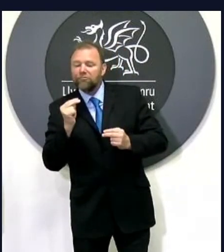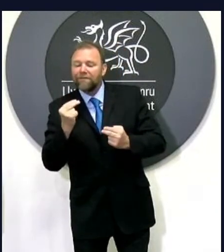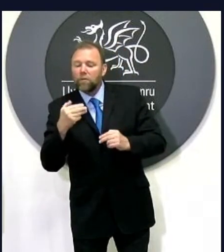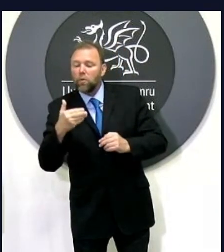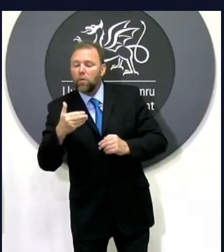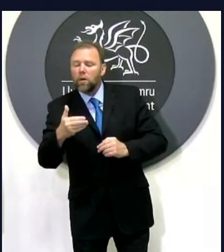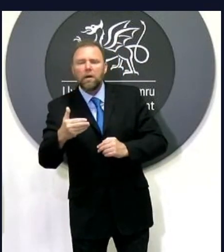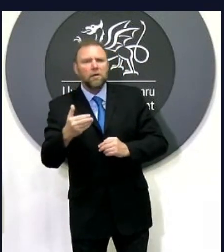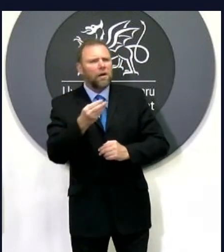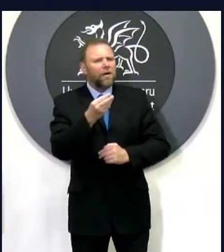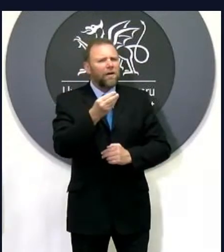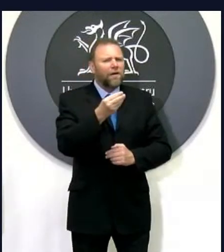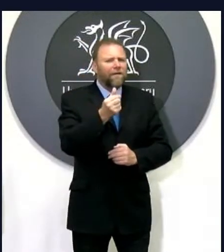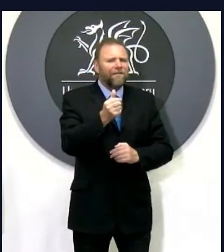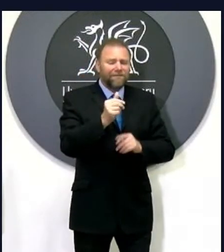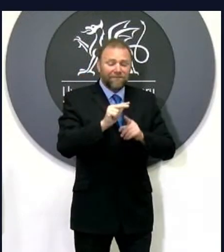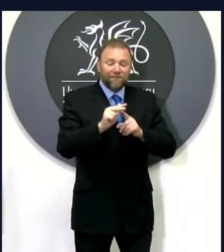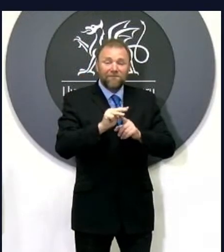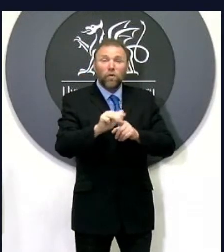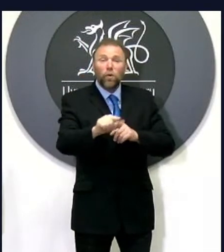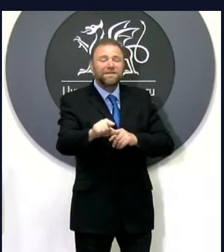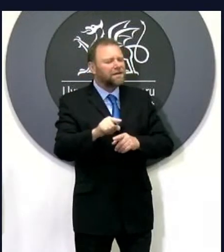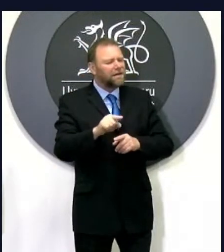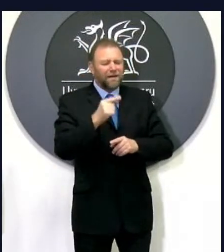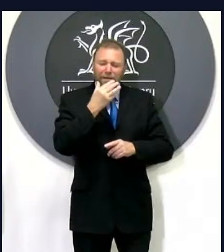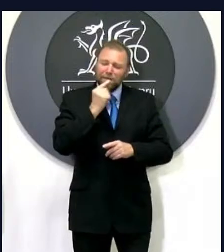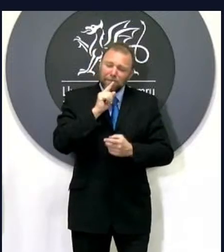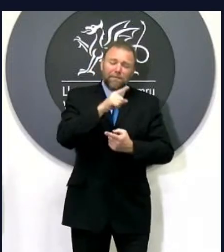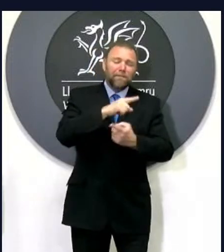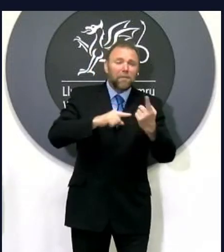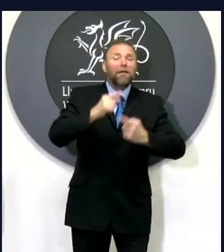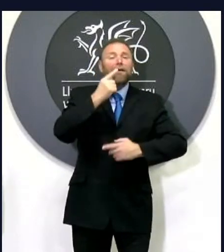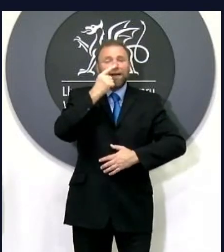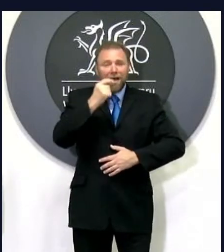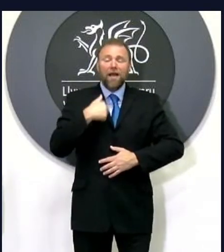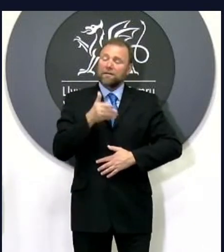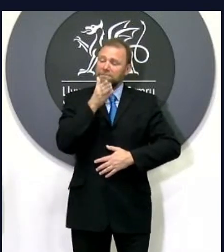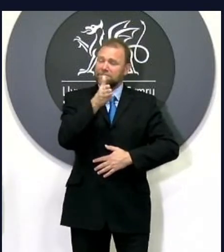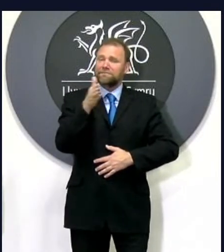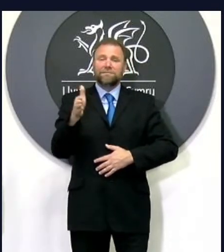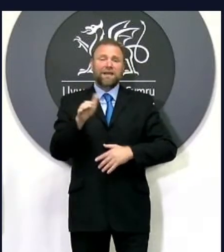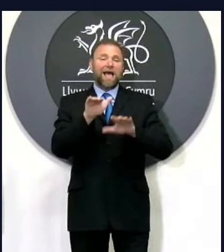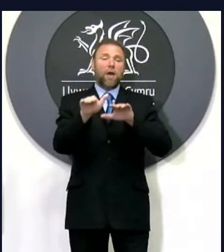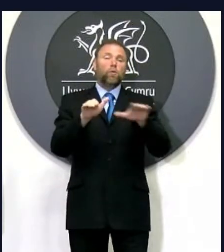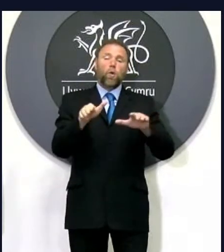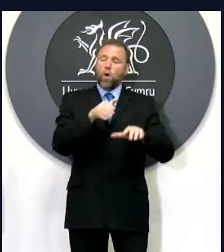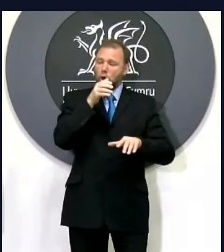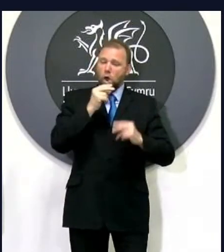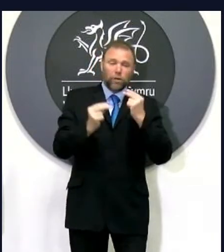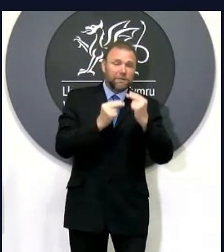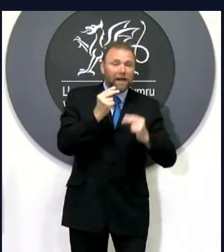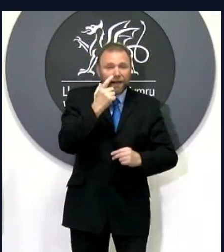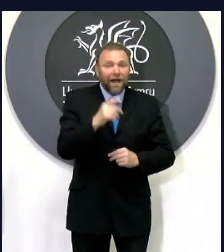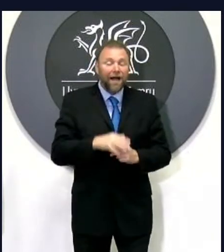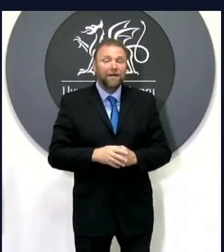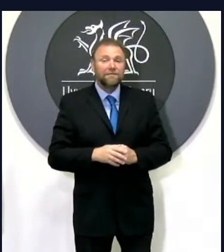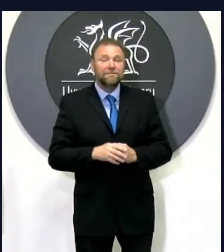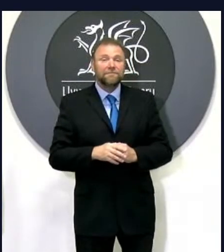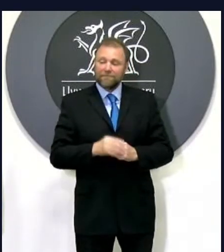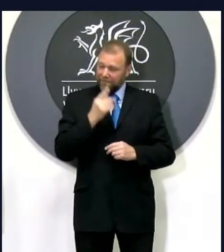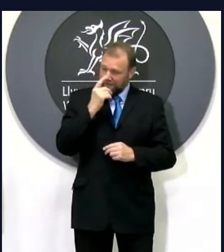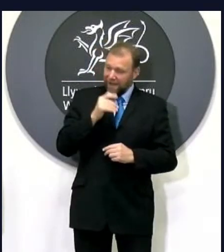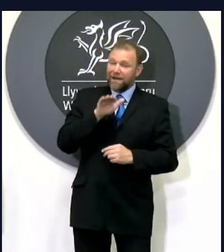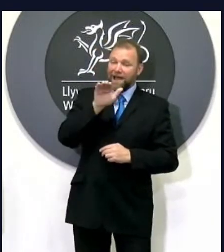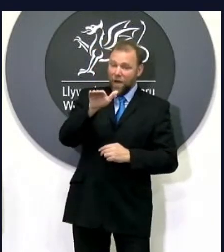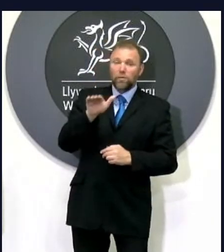we have set out, people will be able to be back in outdoor hospitality in Wales. People will be able to be out